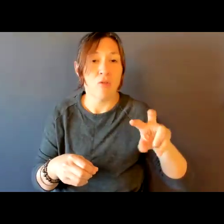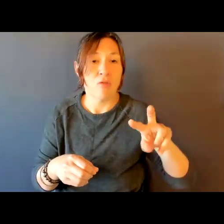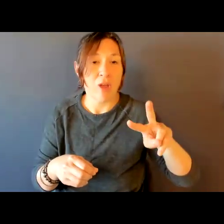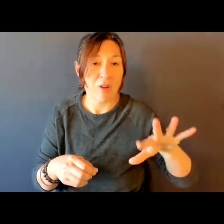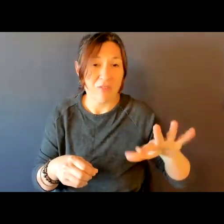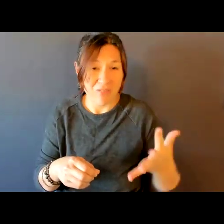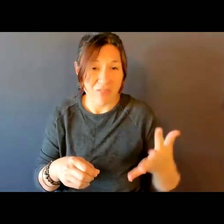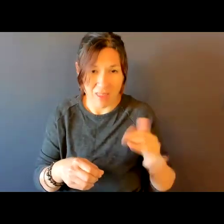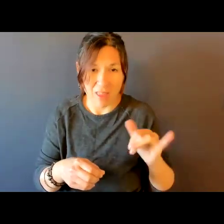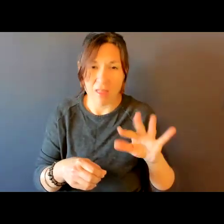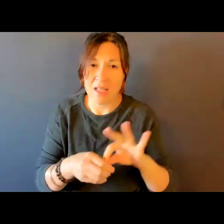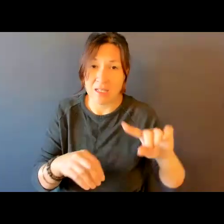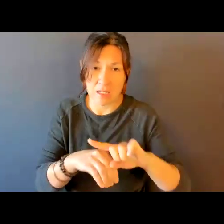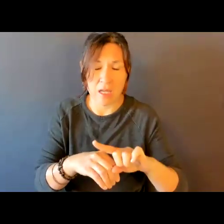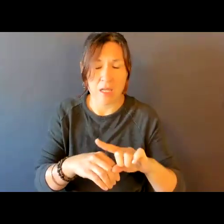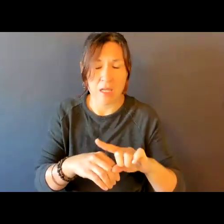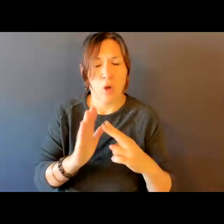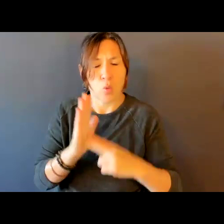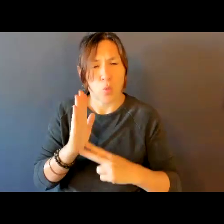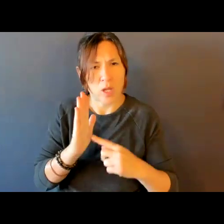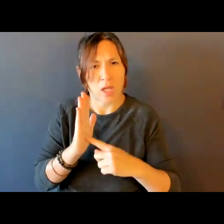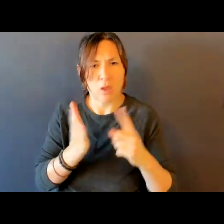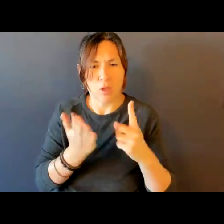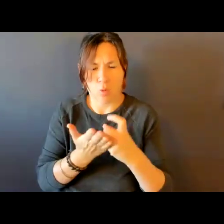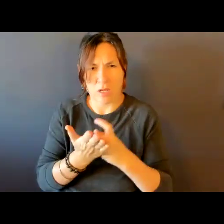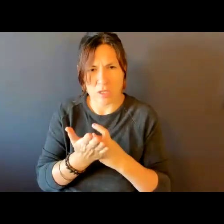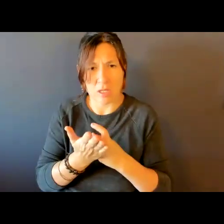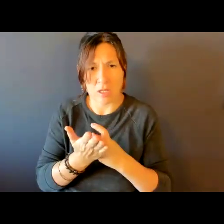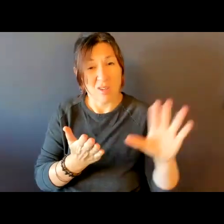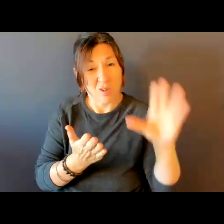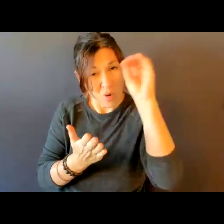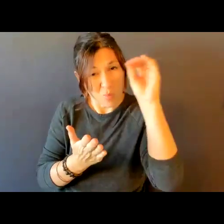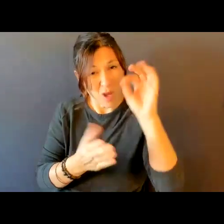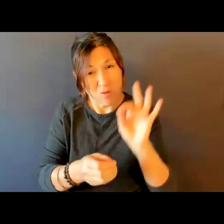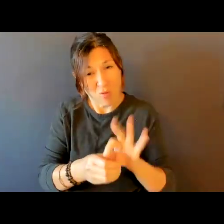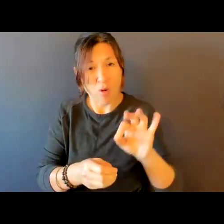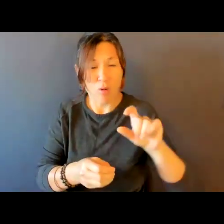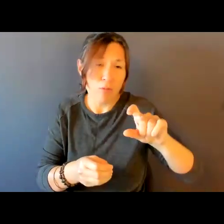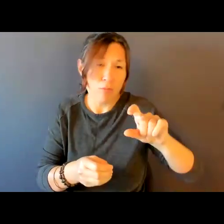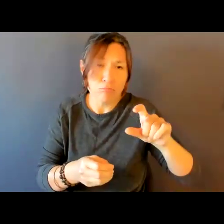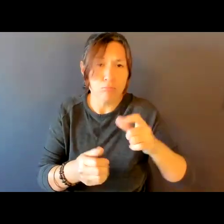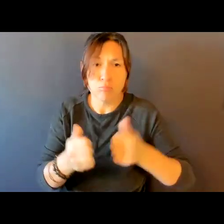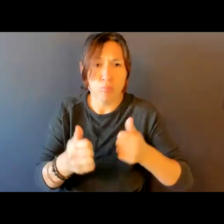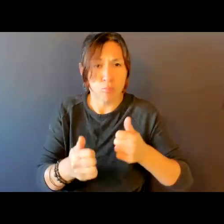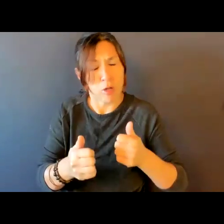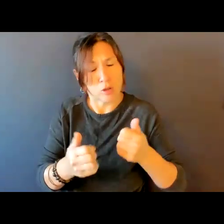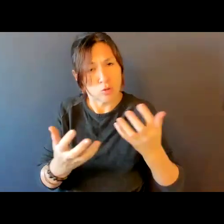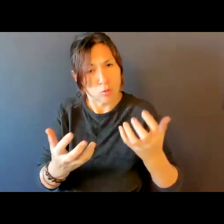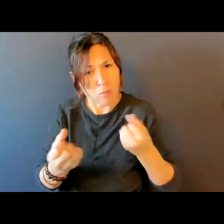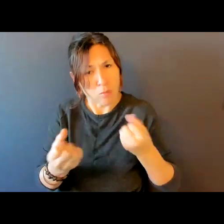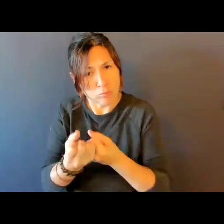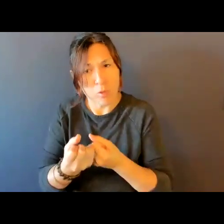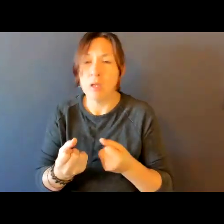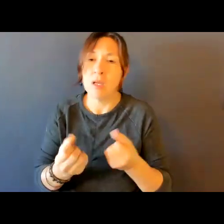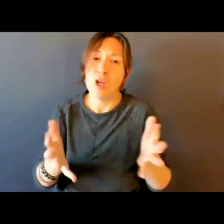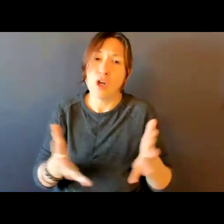ballot questions, stay informed, form your own opinions, and vote, and encourage your peers, friends, and families to do the same. Thank you for your time and consideration.